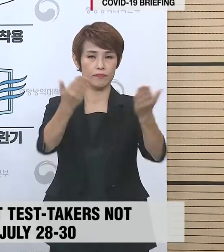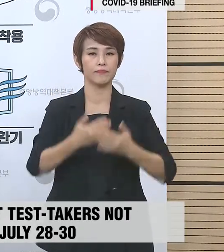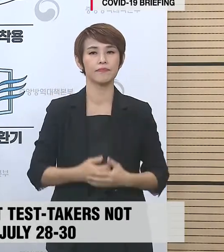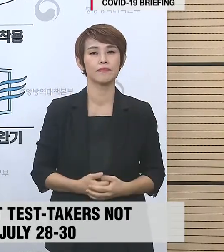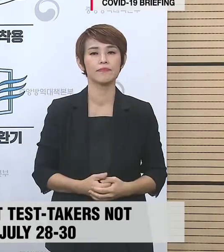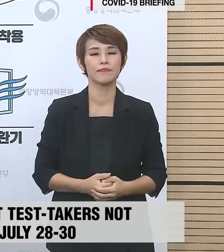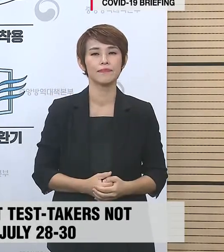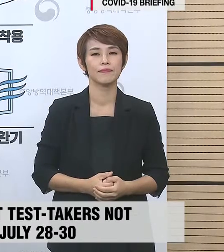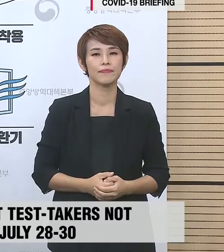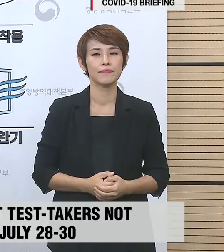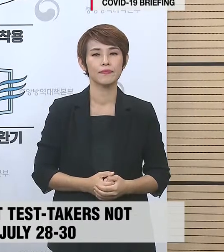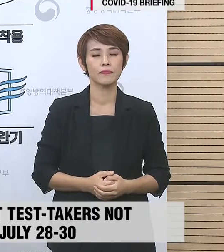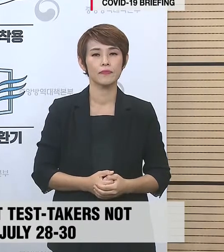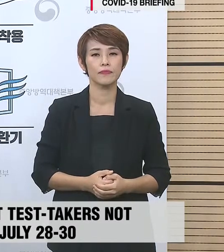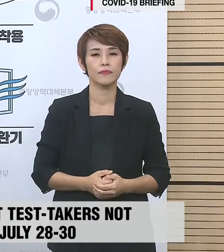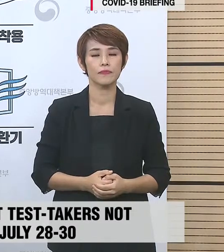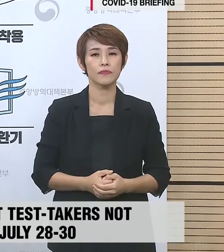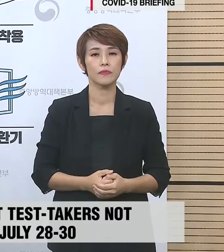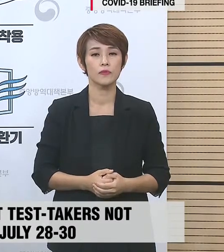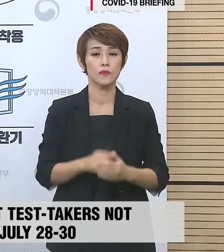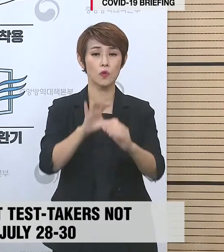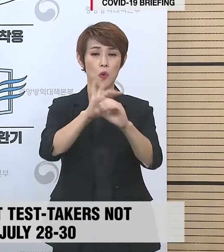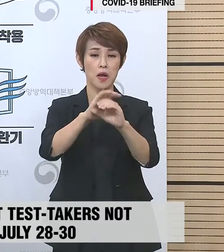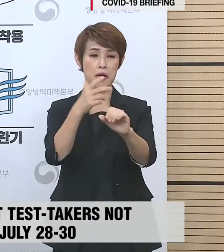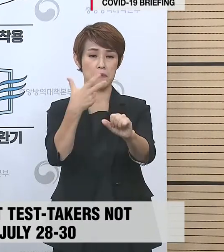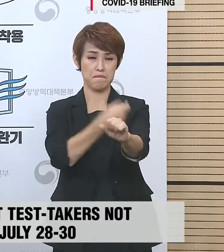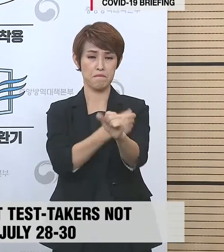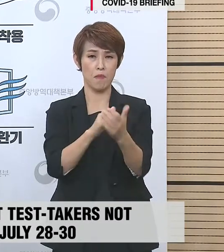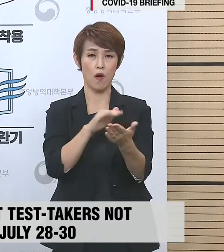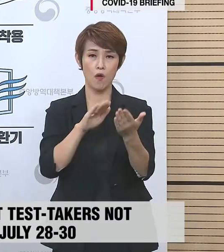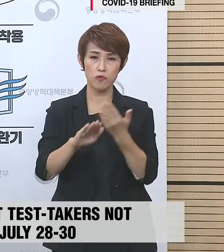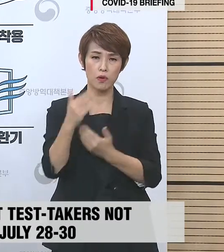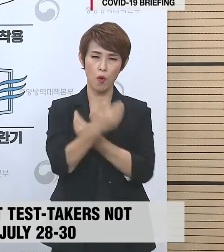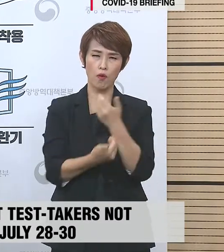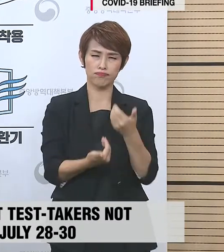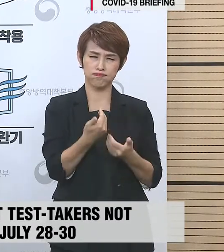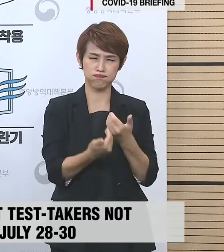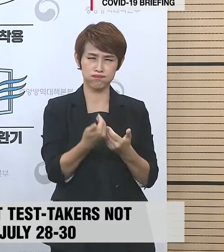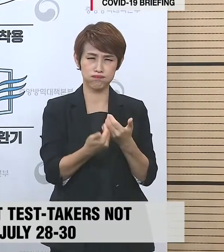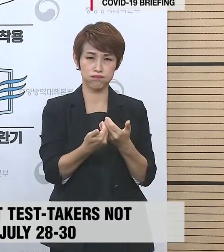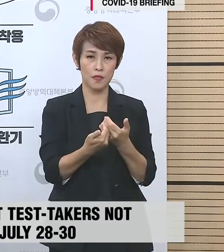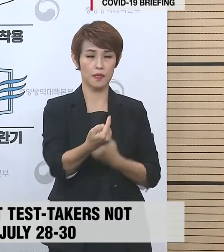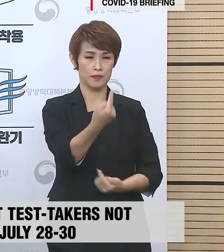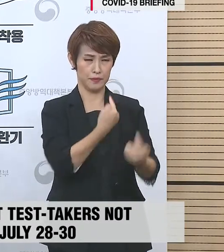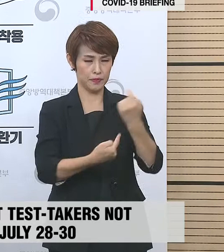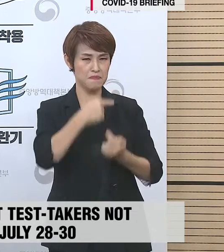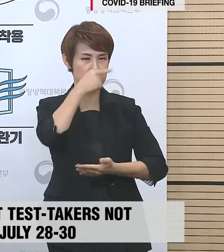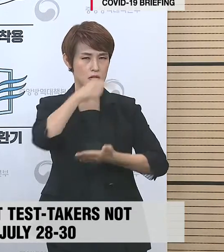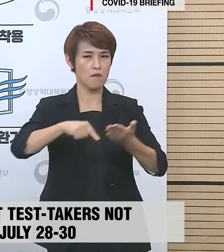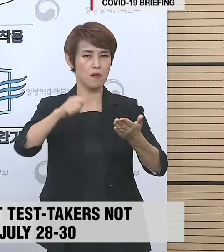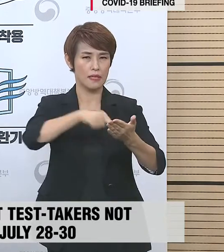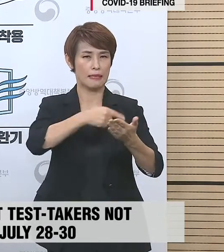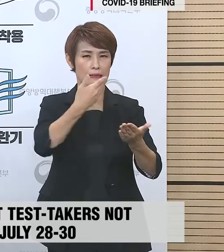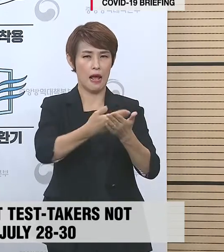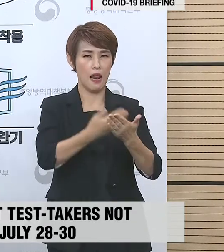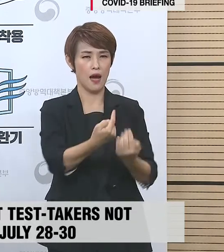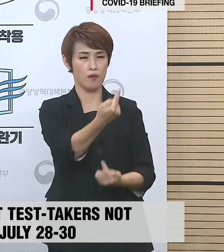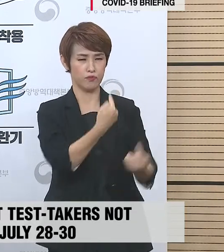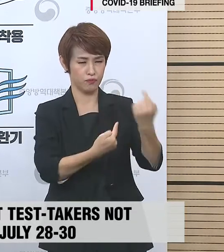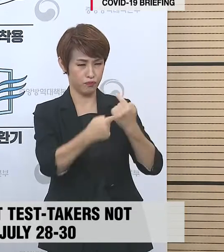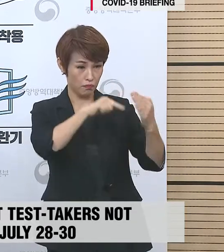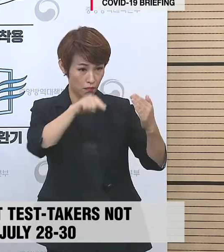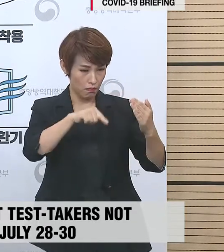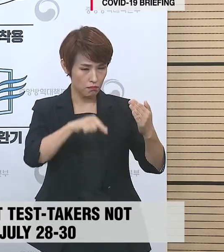compensation team of the COVID-19 adverse responses. And we have carried out the latest screening meeting, and we have seen